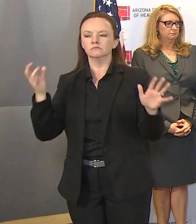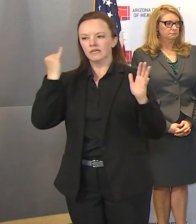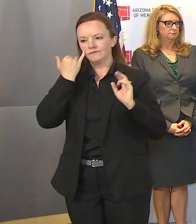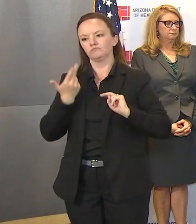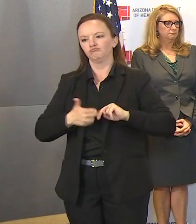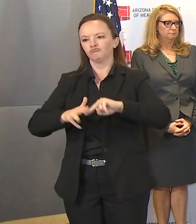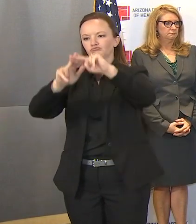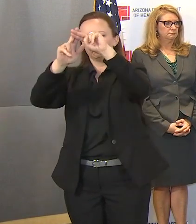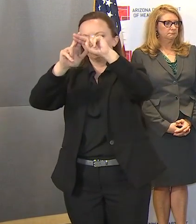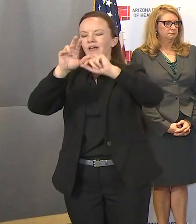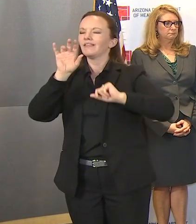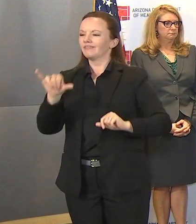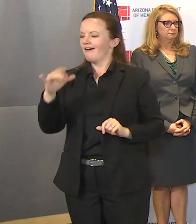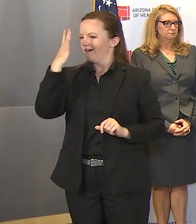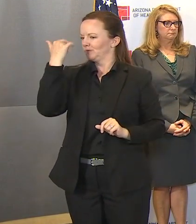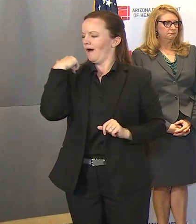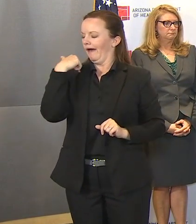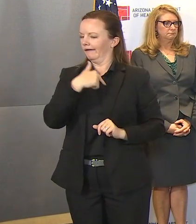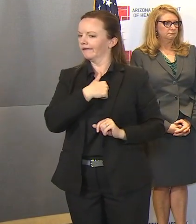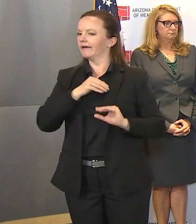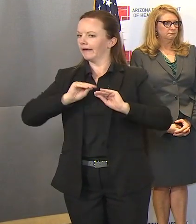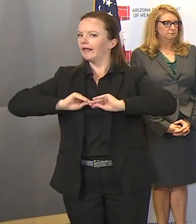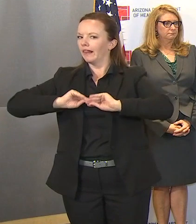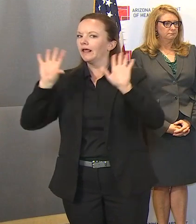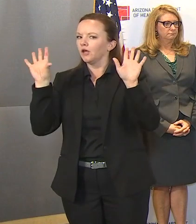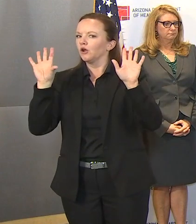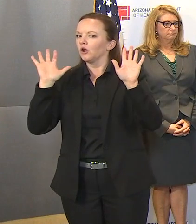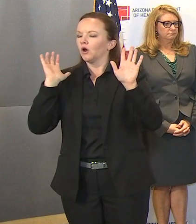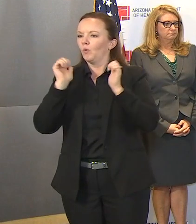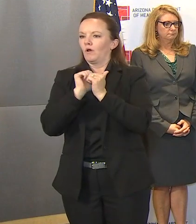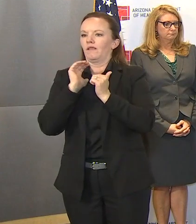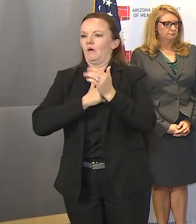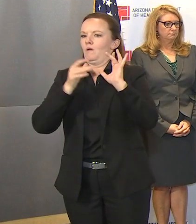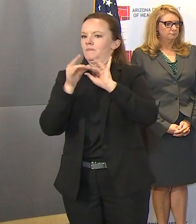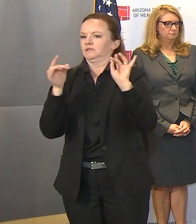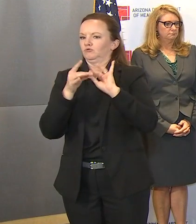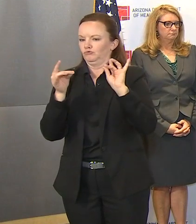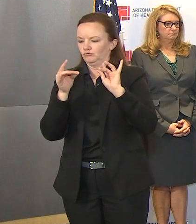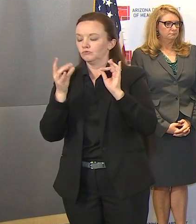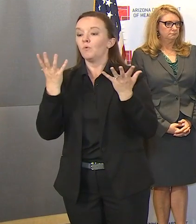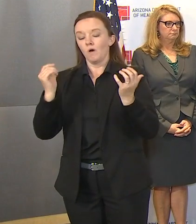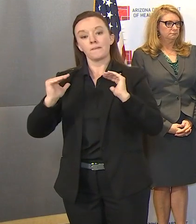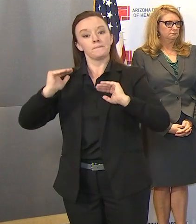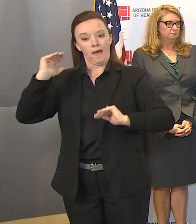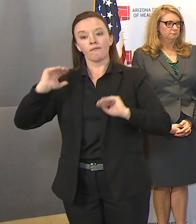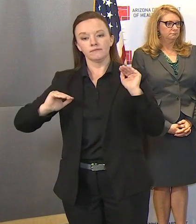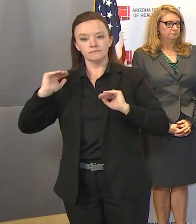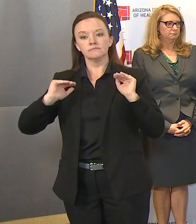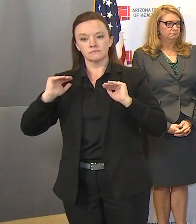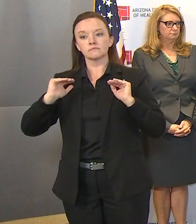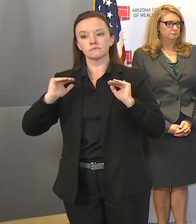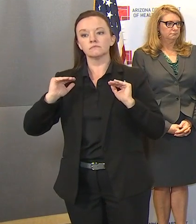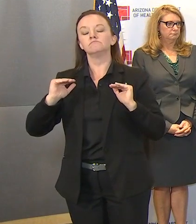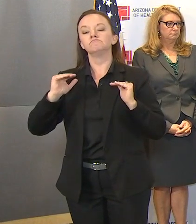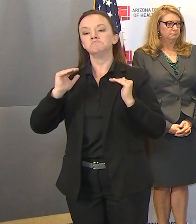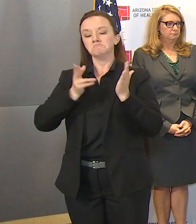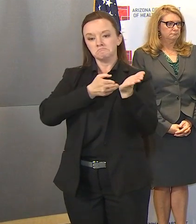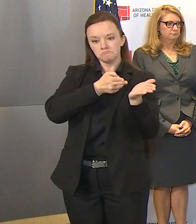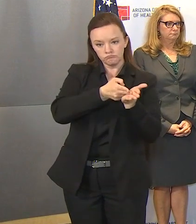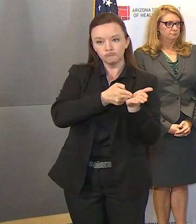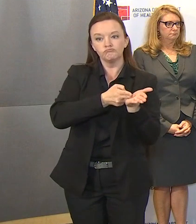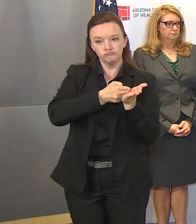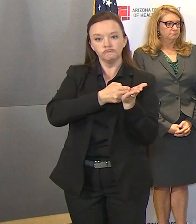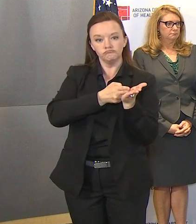escalates. That's why we want to be very clear in terms of what we're communicating. We want to strike the balance between complete transparency